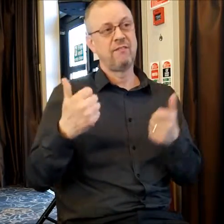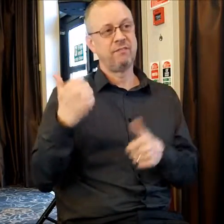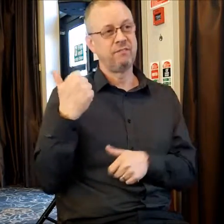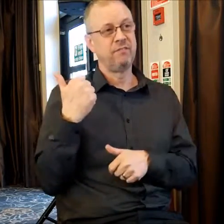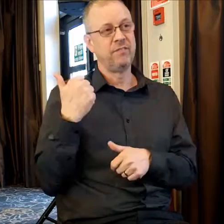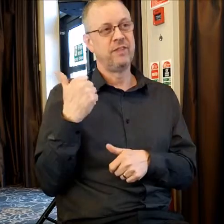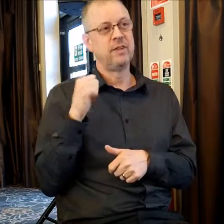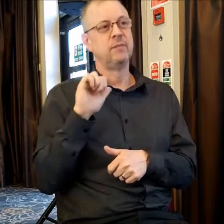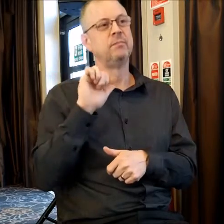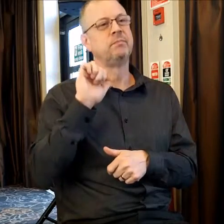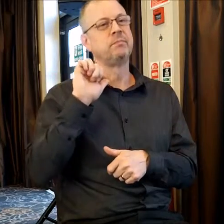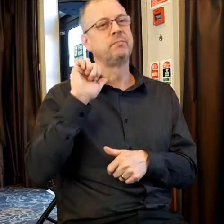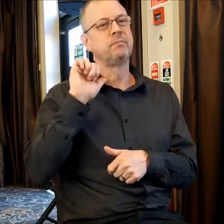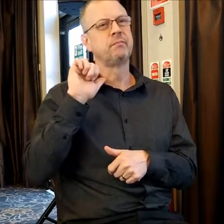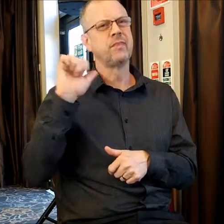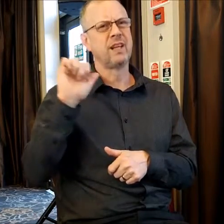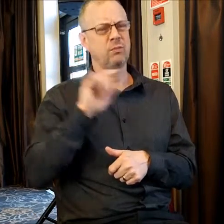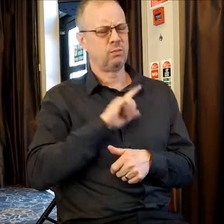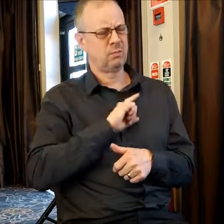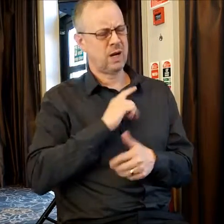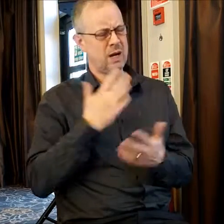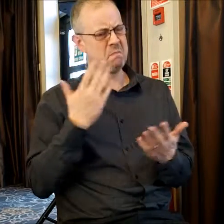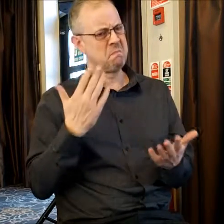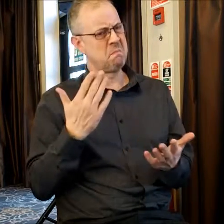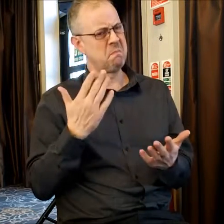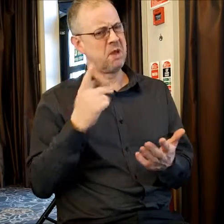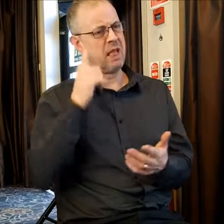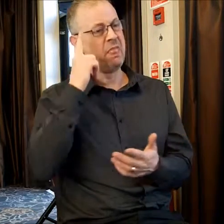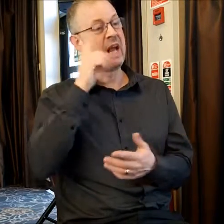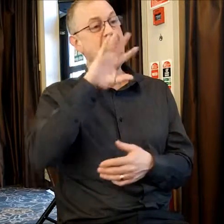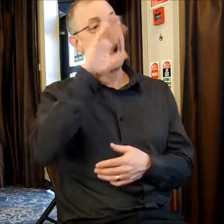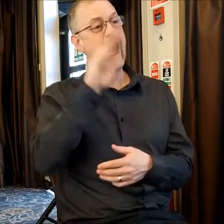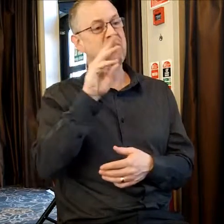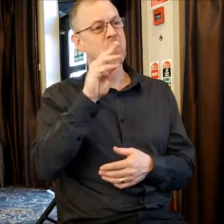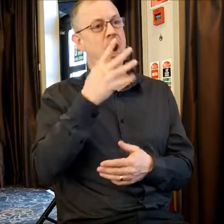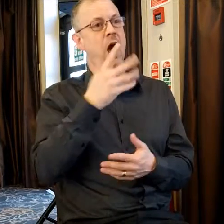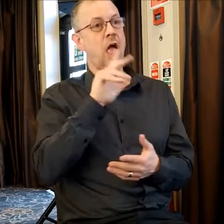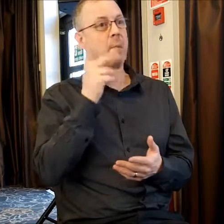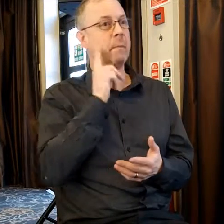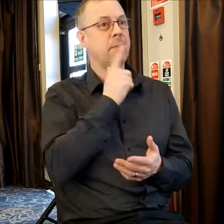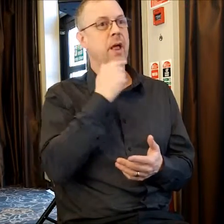Ironically, I don't know if it's because people think that Africa's such a great opportunity or they're so panicked by